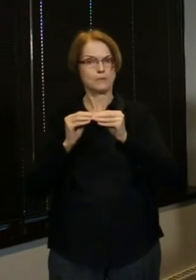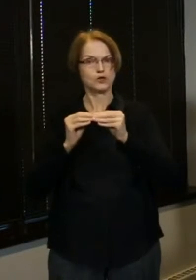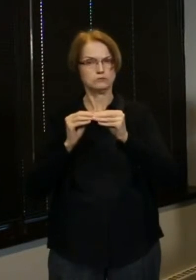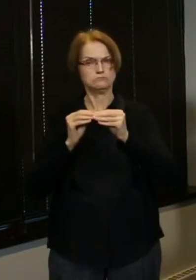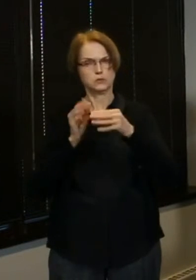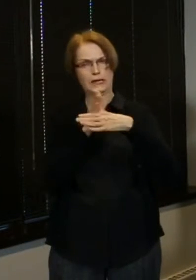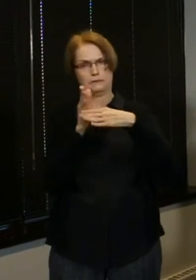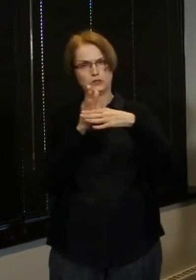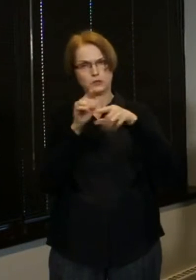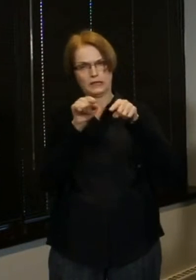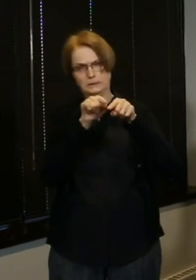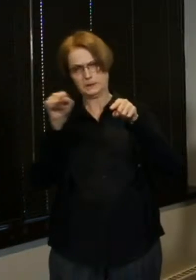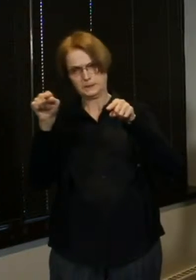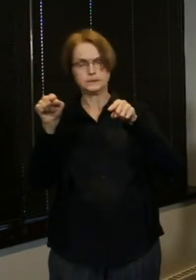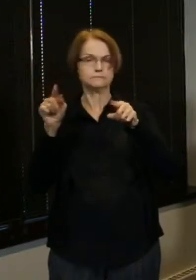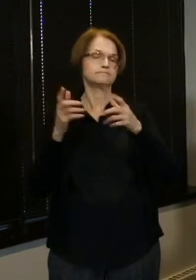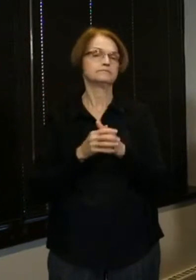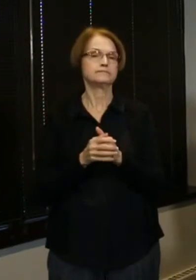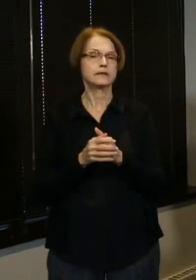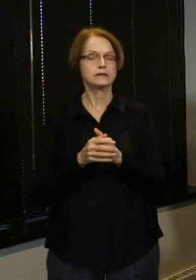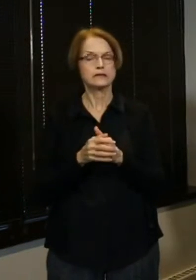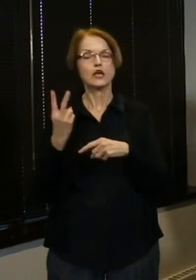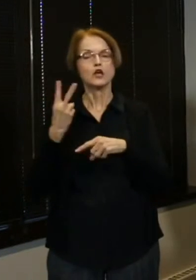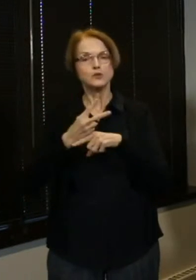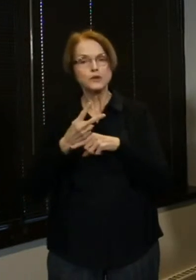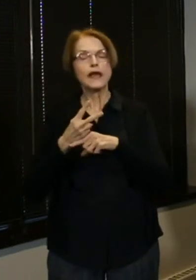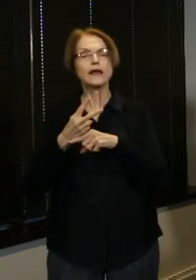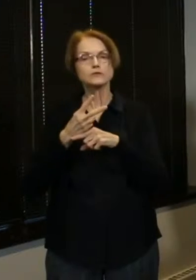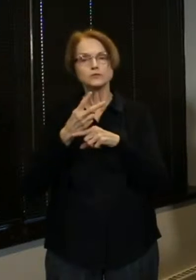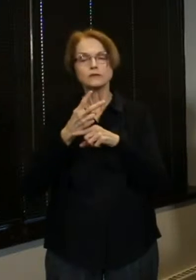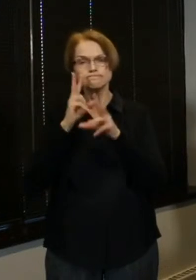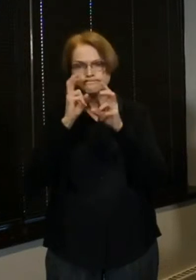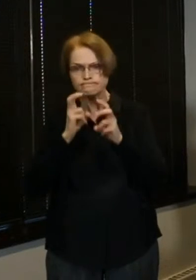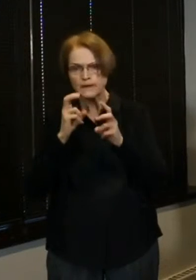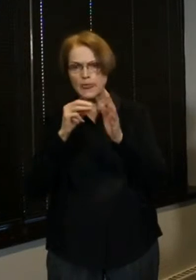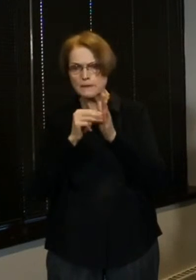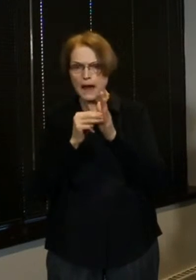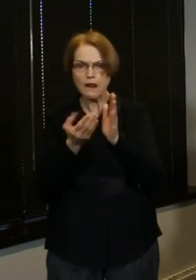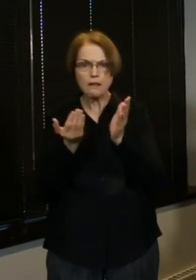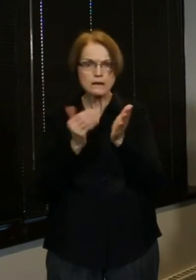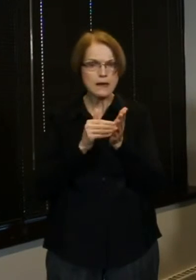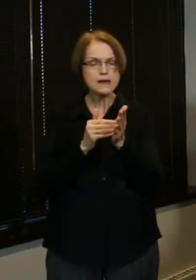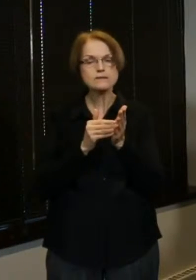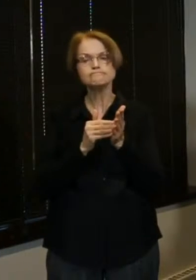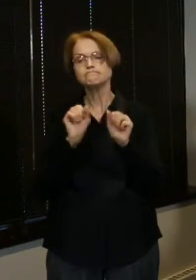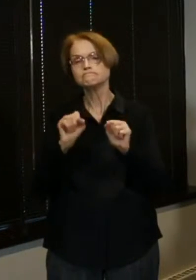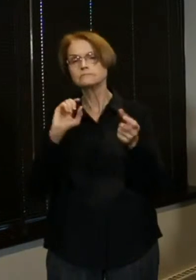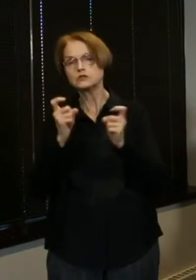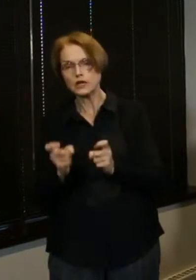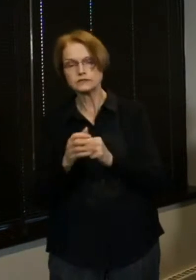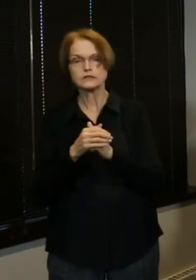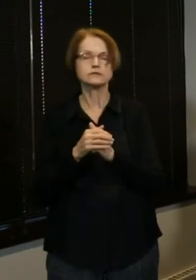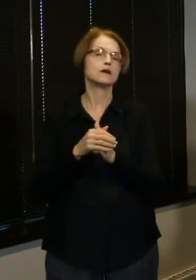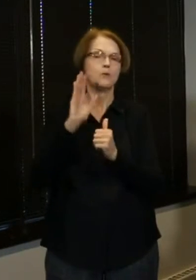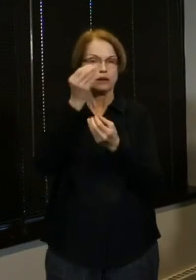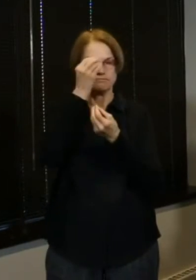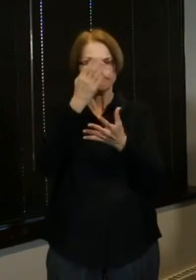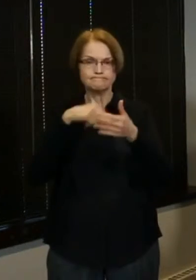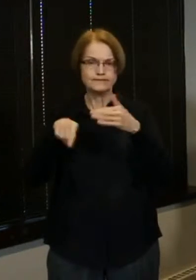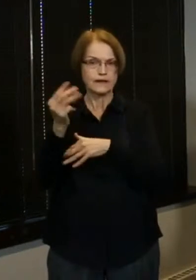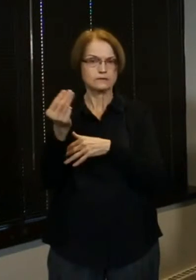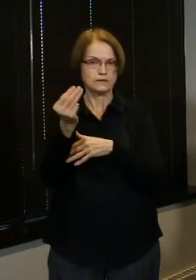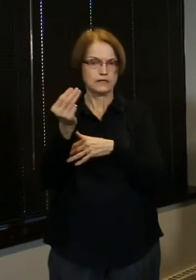take a look at this model again in a couple of days to see if it needs any adjustment, and then we'll report that back on next